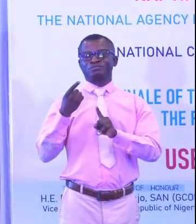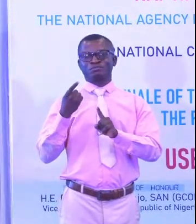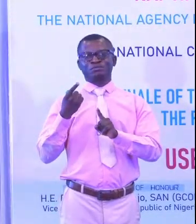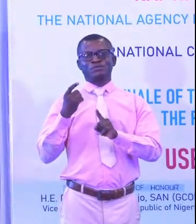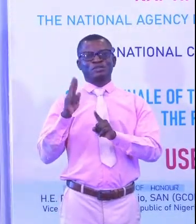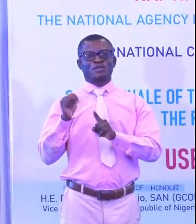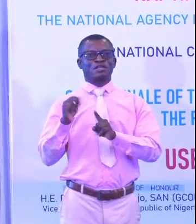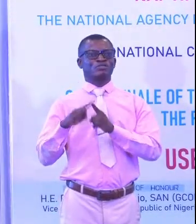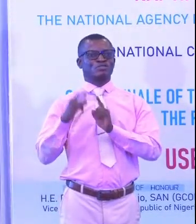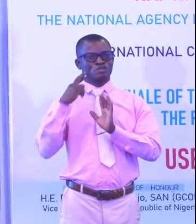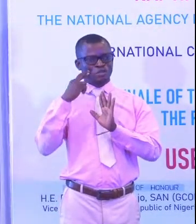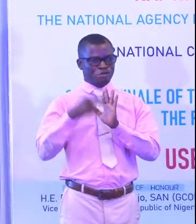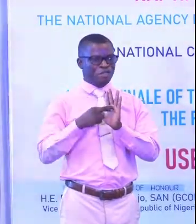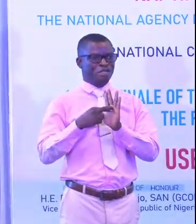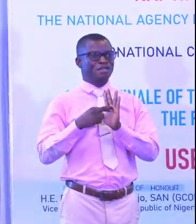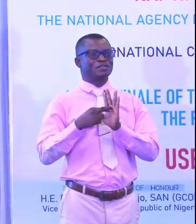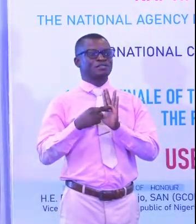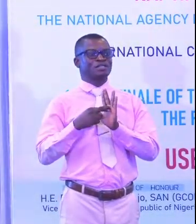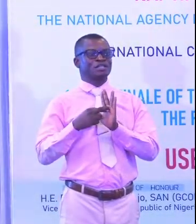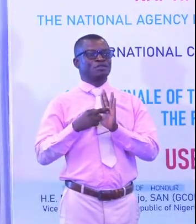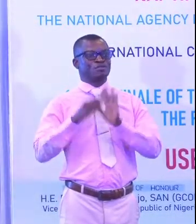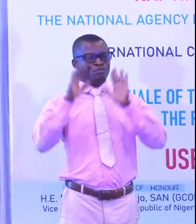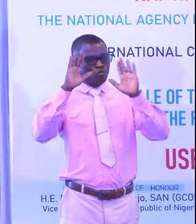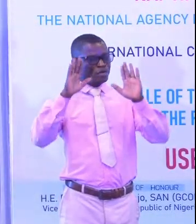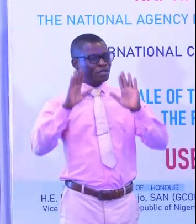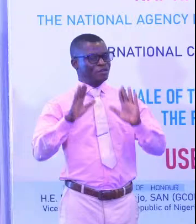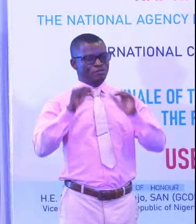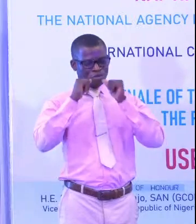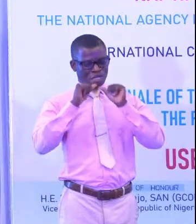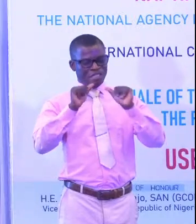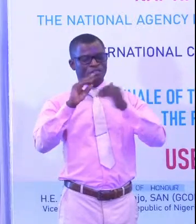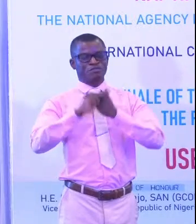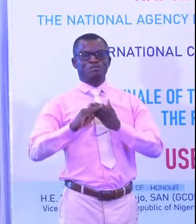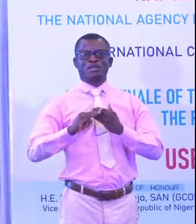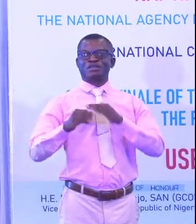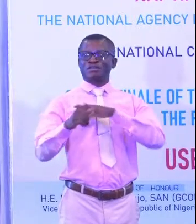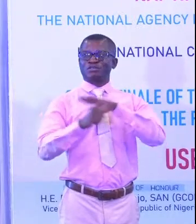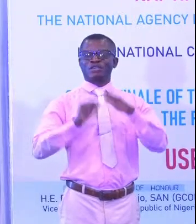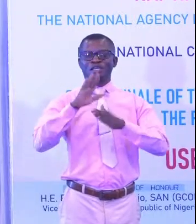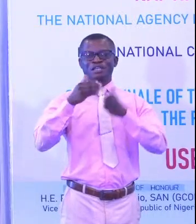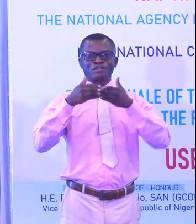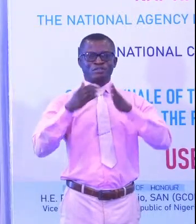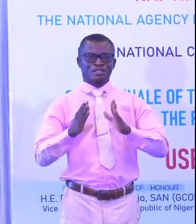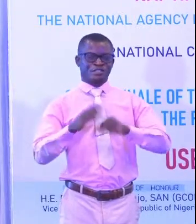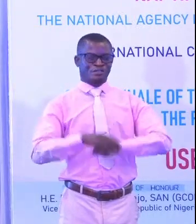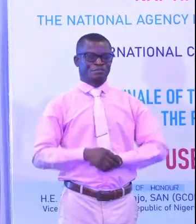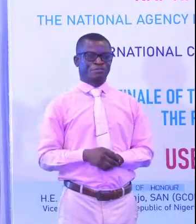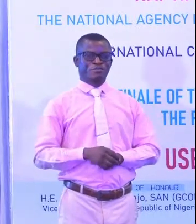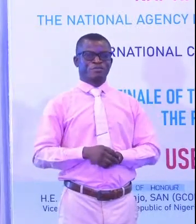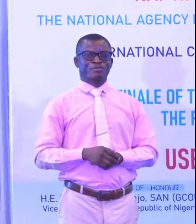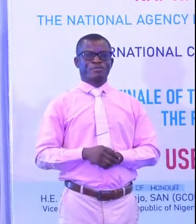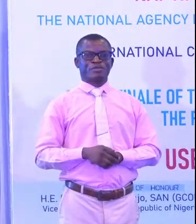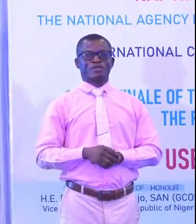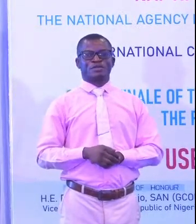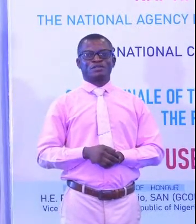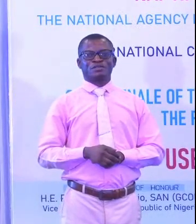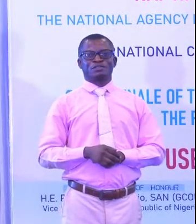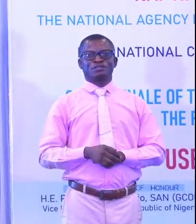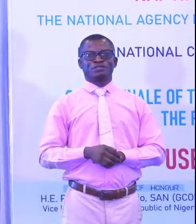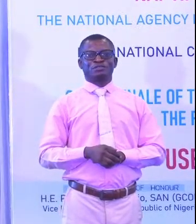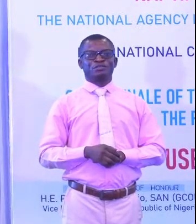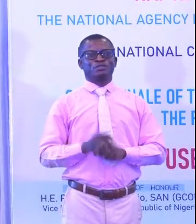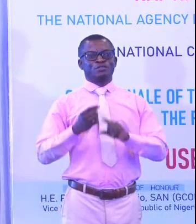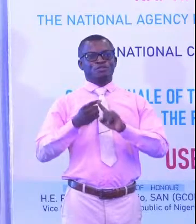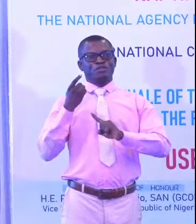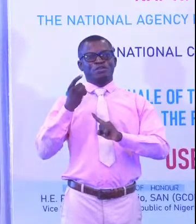to recognize the remarkable achievements under your leadership, Dr. Fatima. Our UN Secretary General,